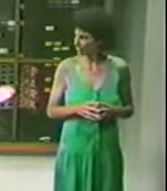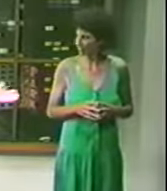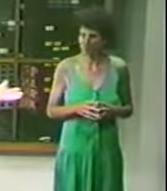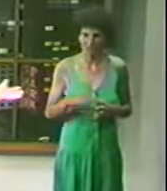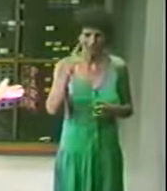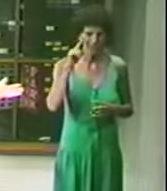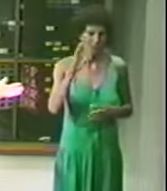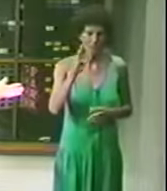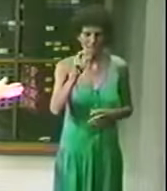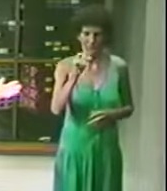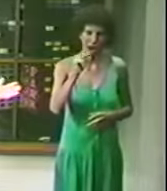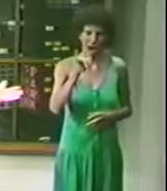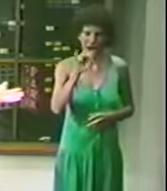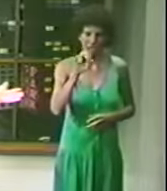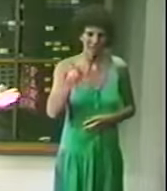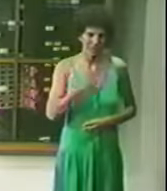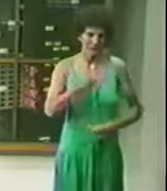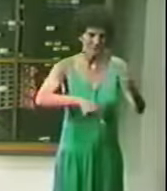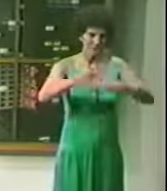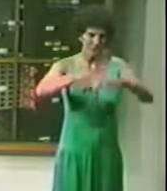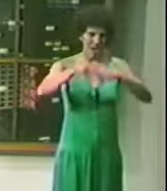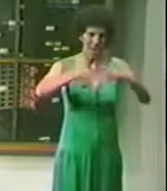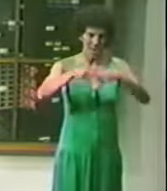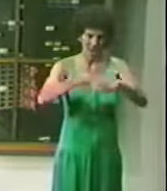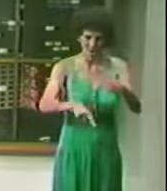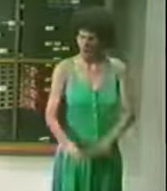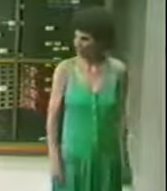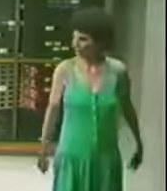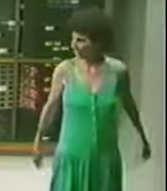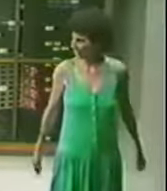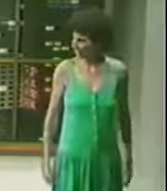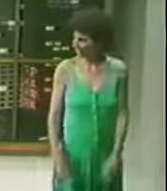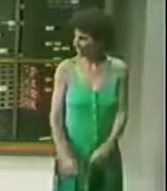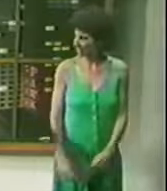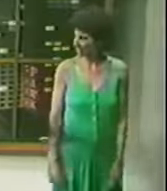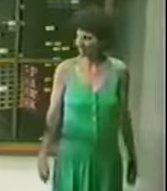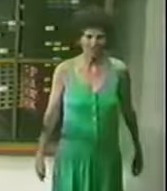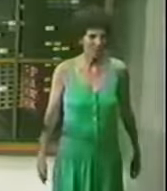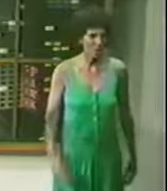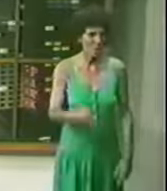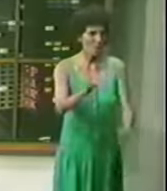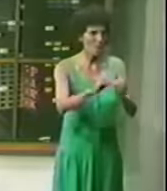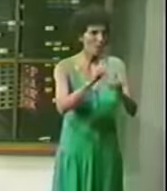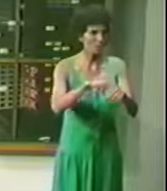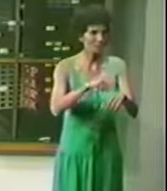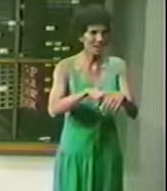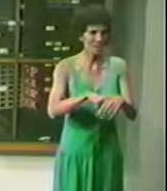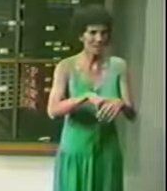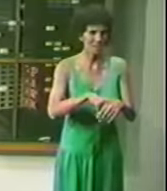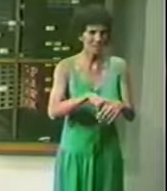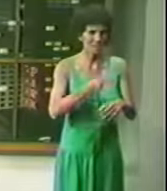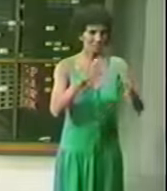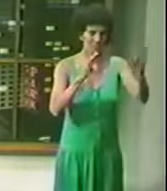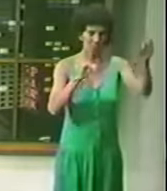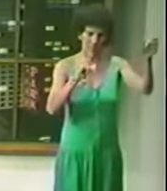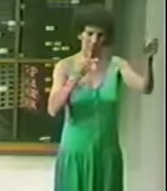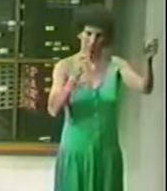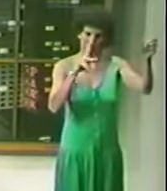For Bonnie, our signer. And one more time, he's still in the back, Bill Hicks.